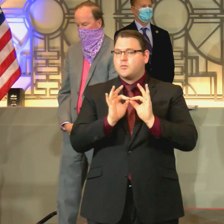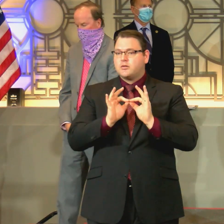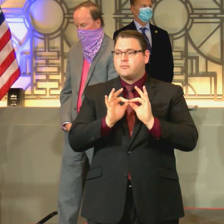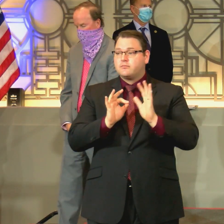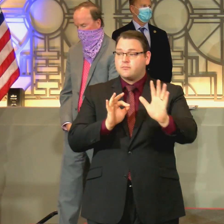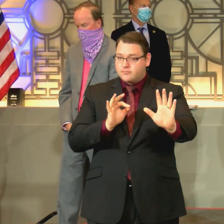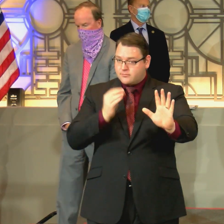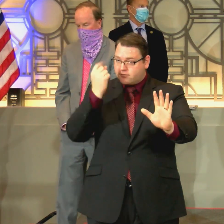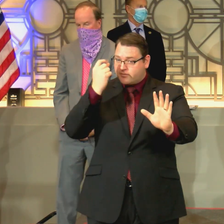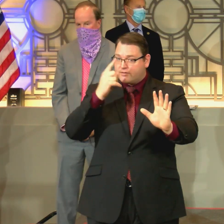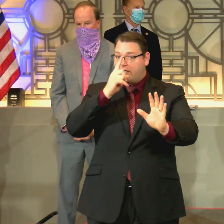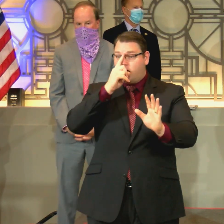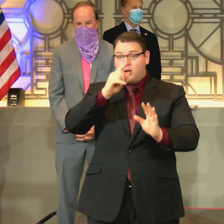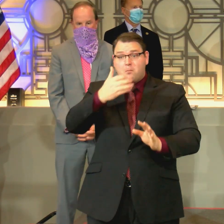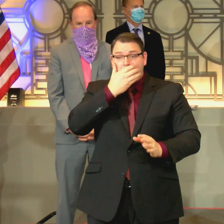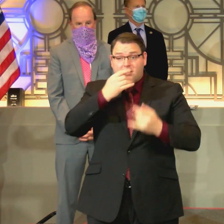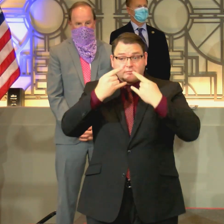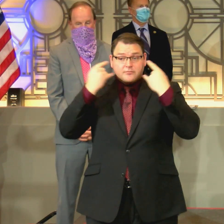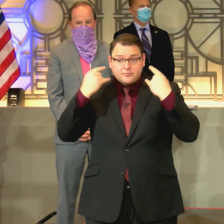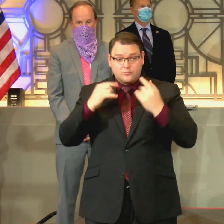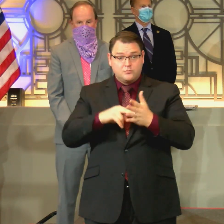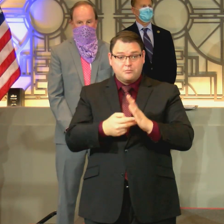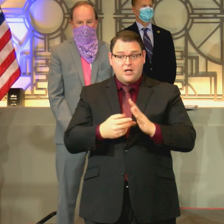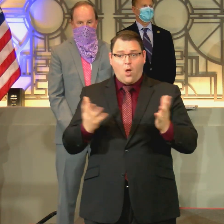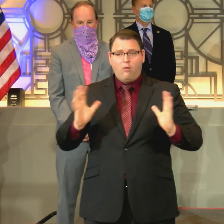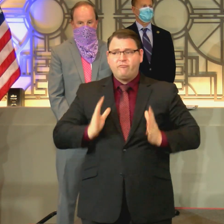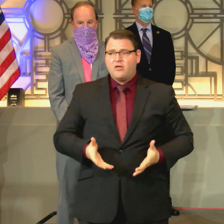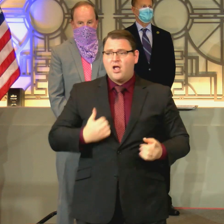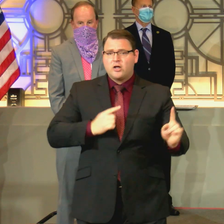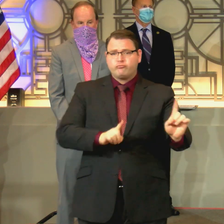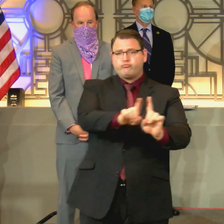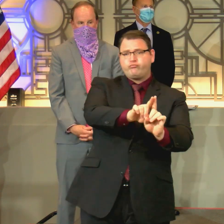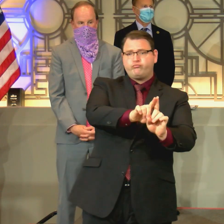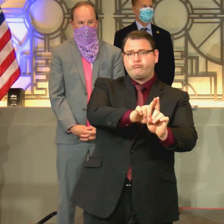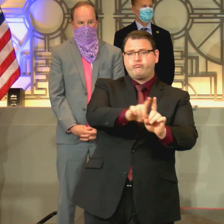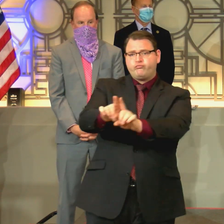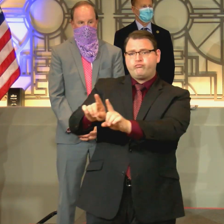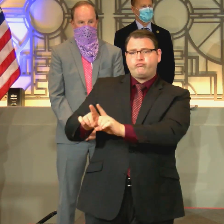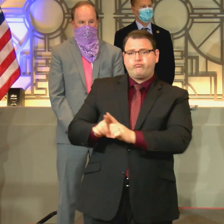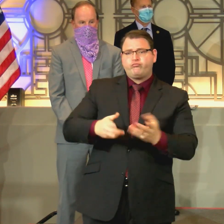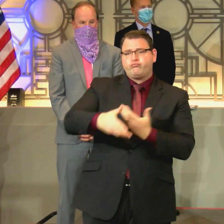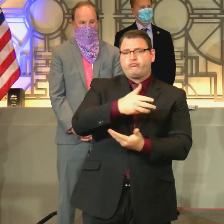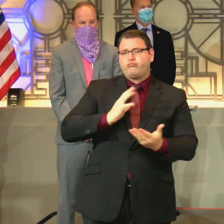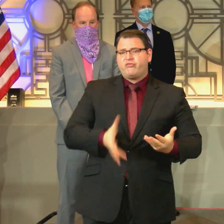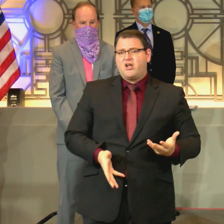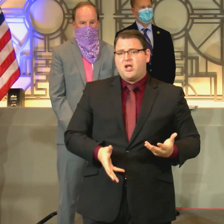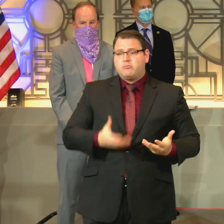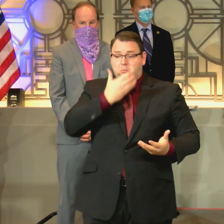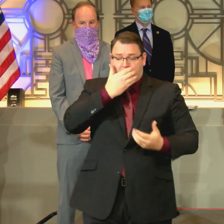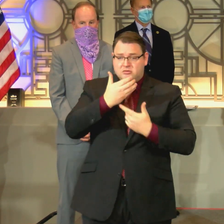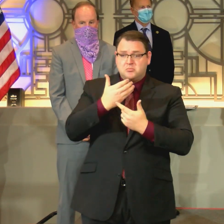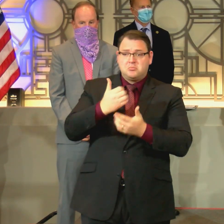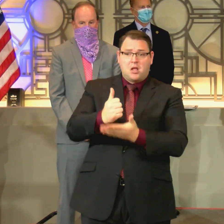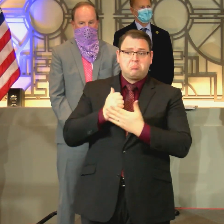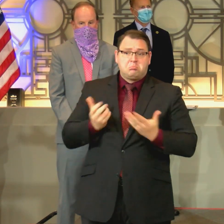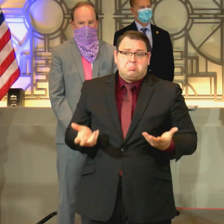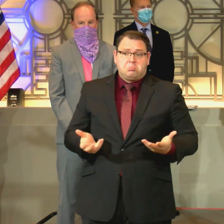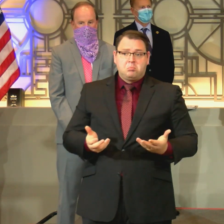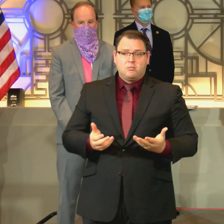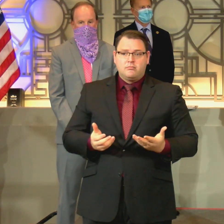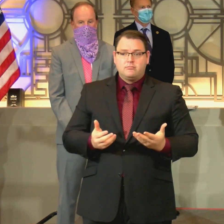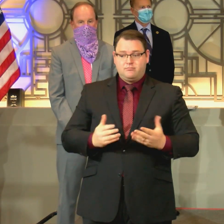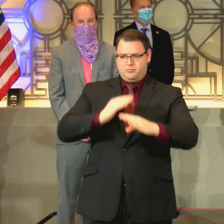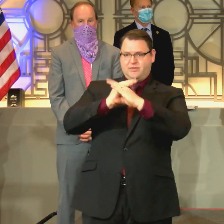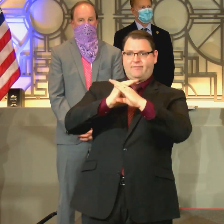mask does not mean you don't have to social distance. The social distancing and the masks are two